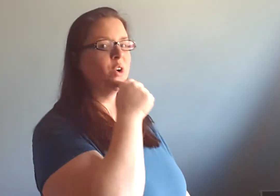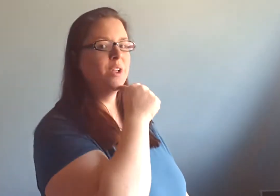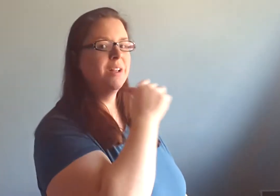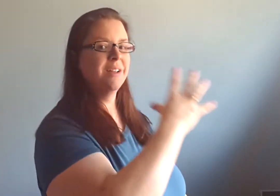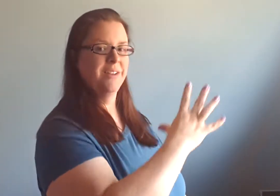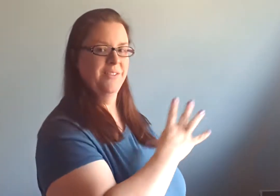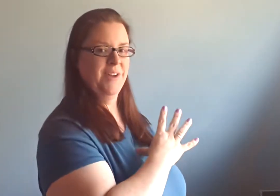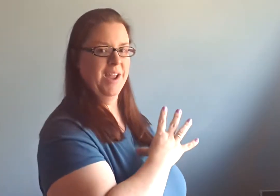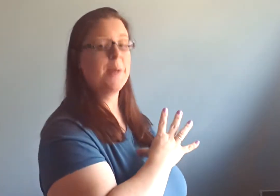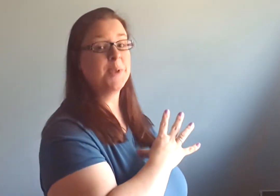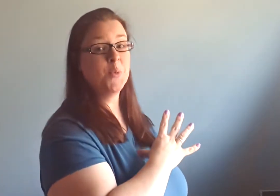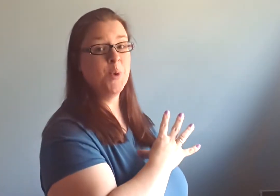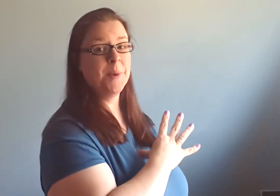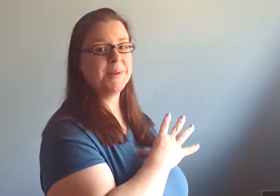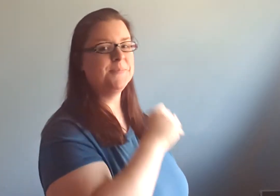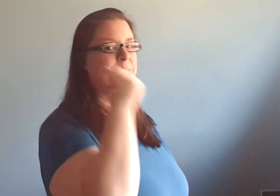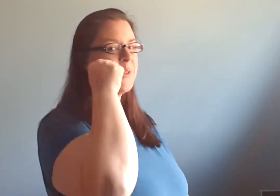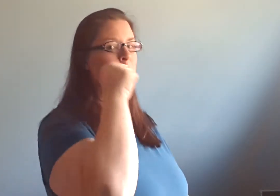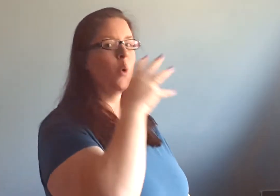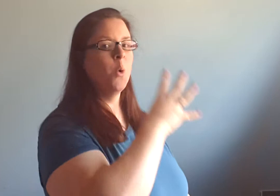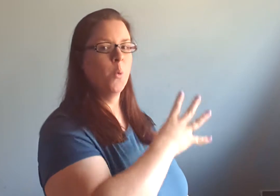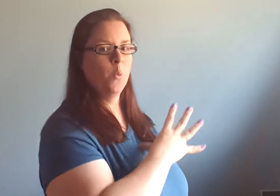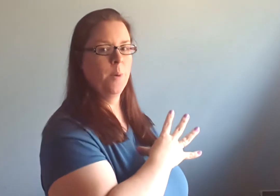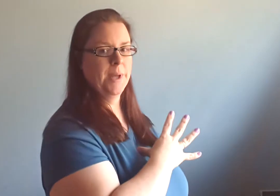Girl, fine. Woman. Woman.